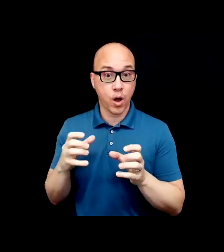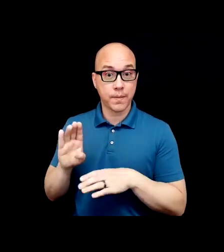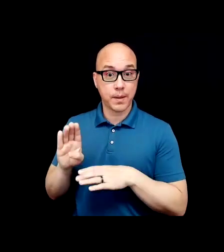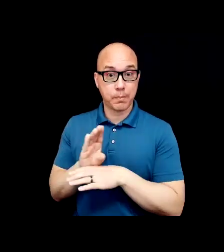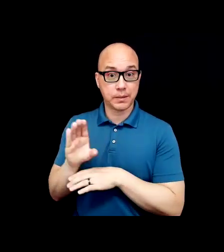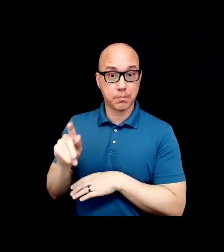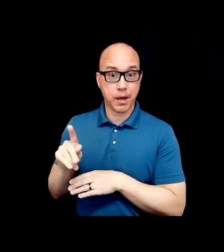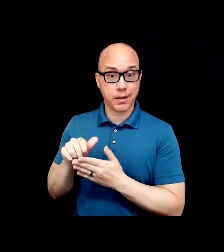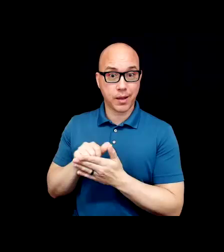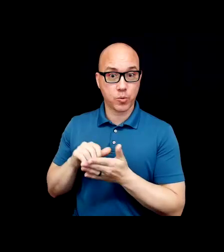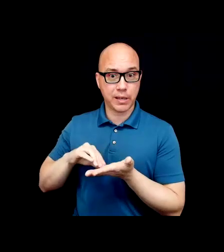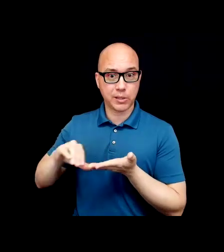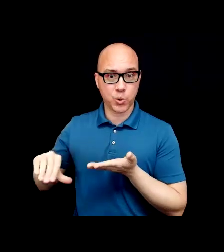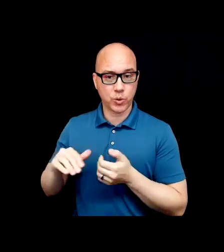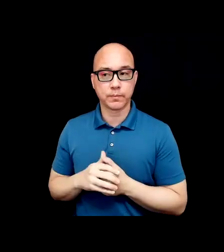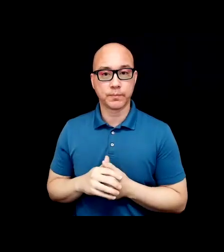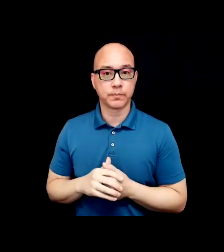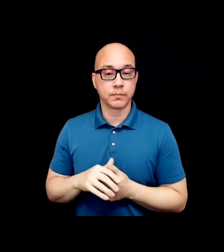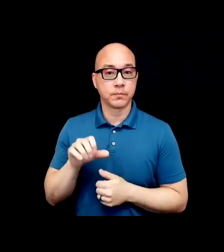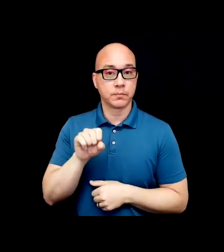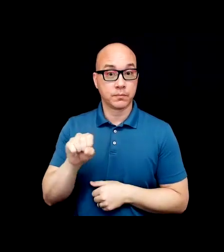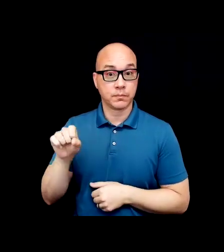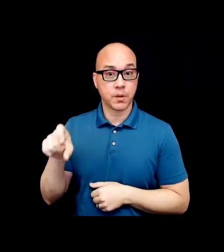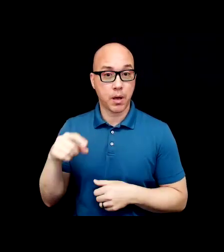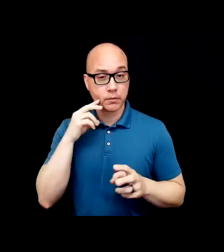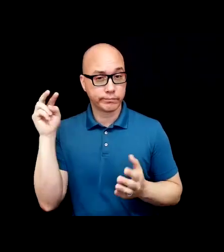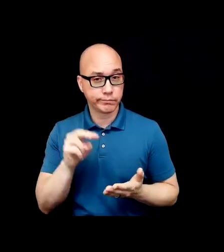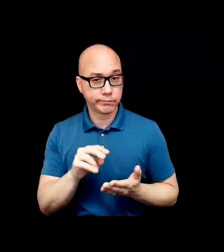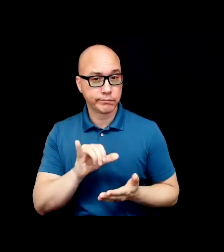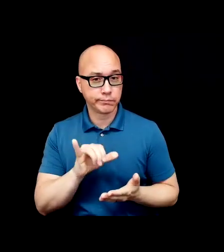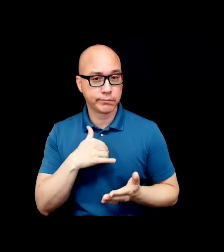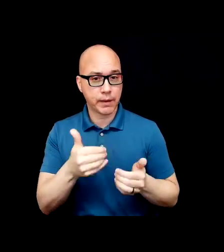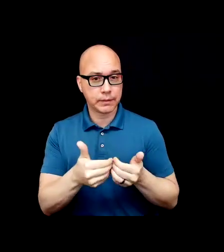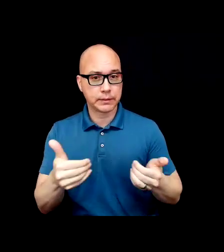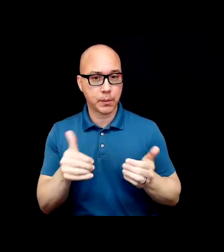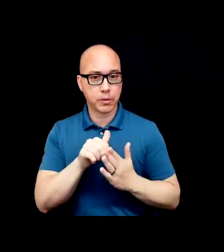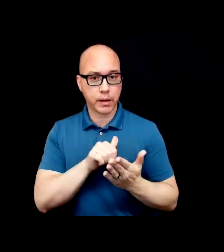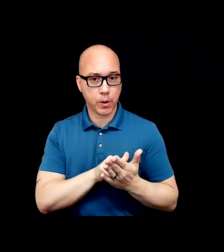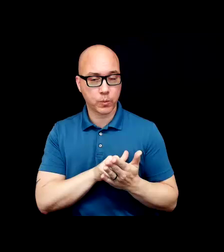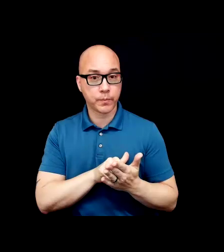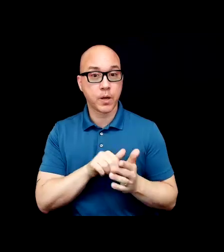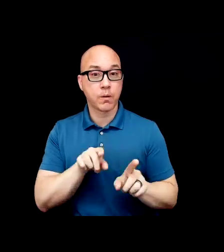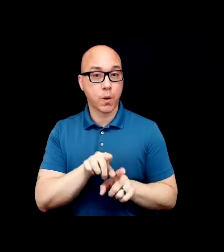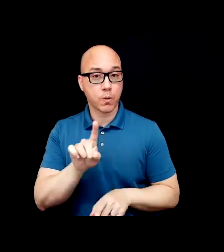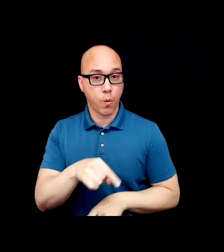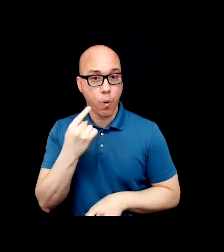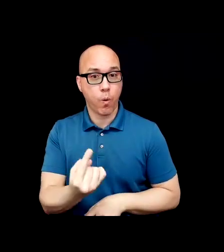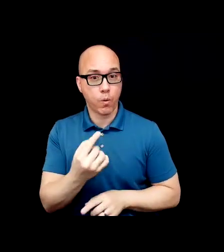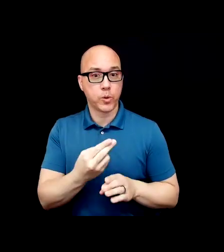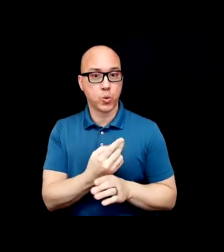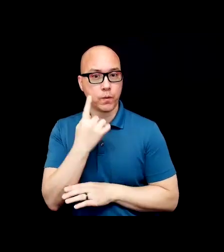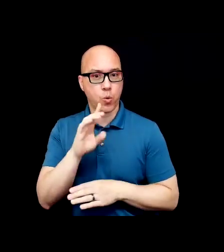excluded. Social Security needs to see it is a separate, distinct account, and it's only being used for